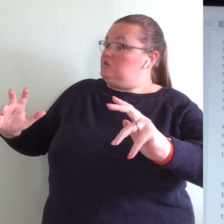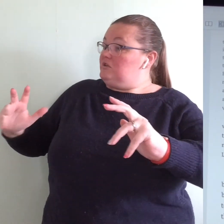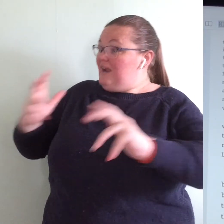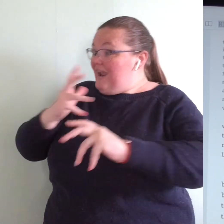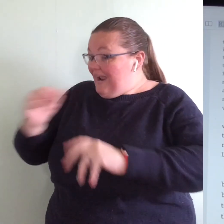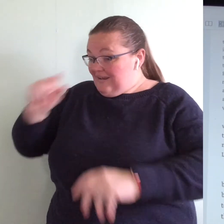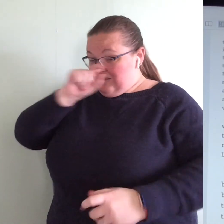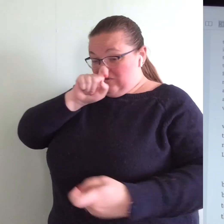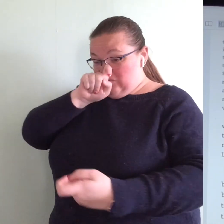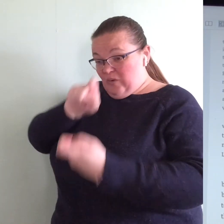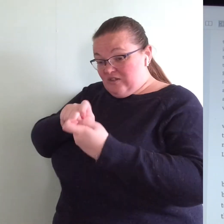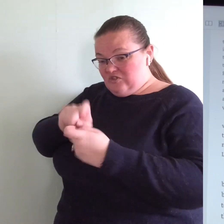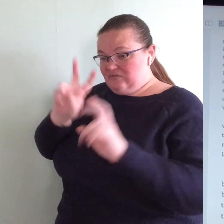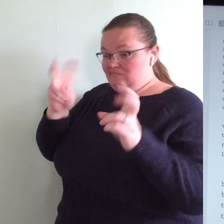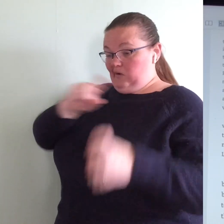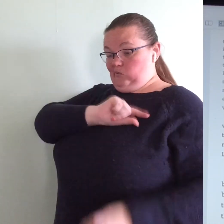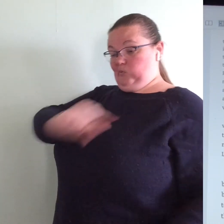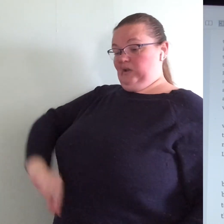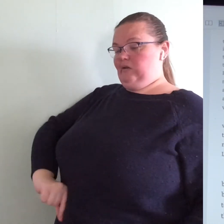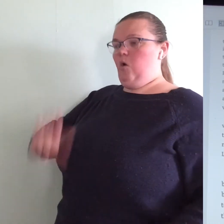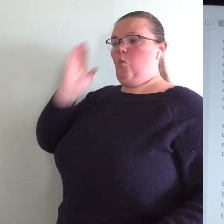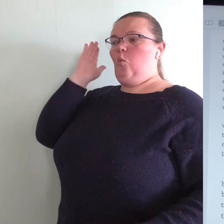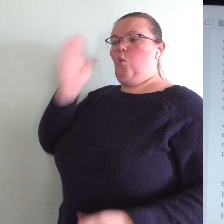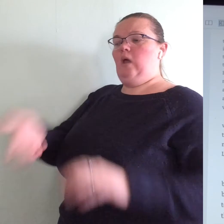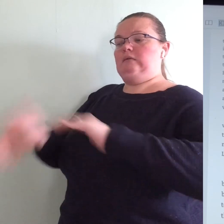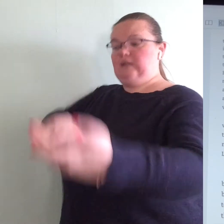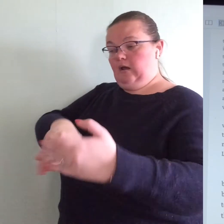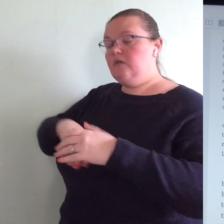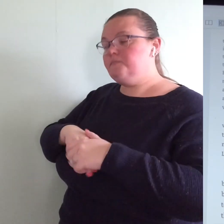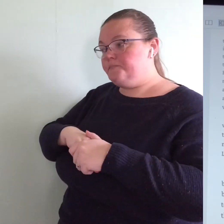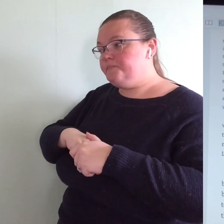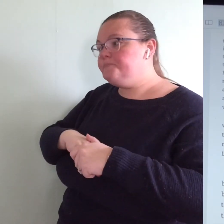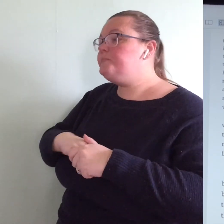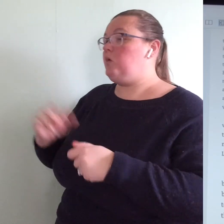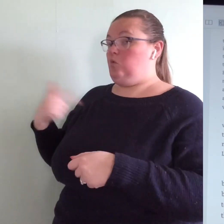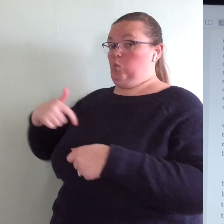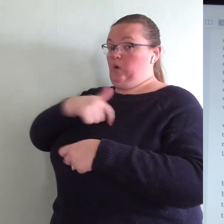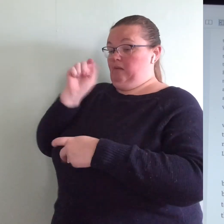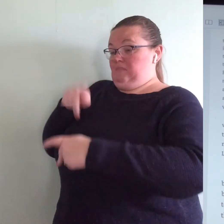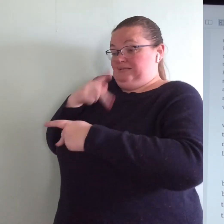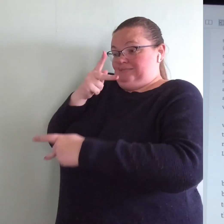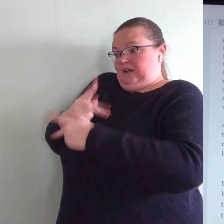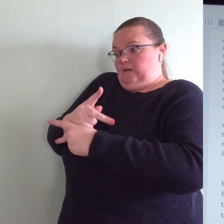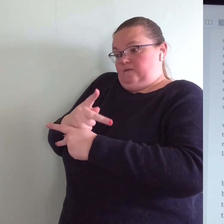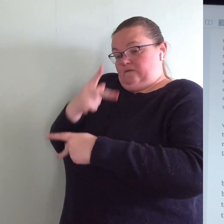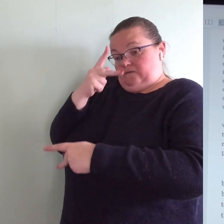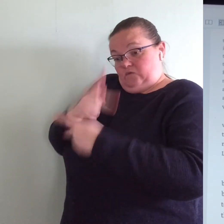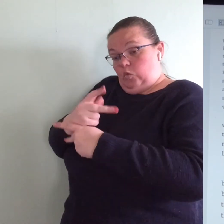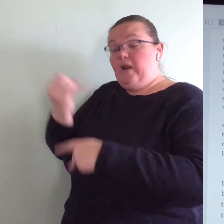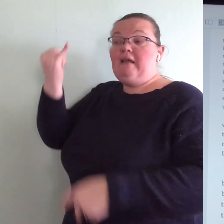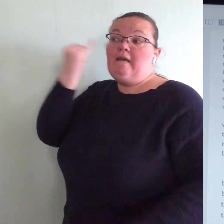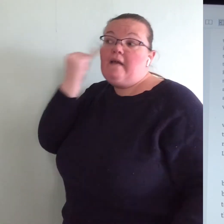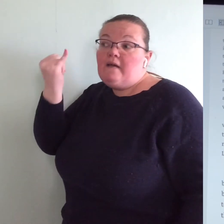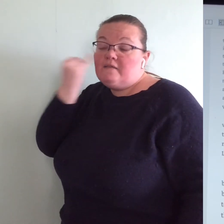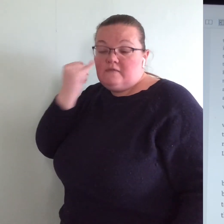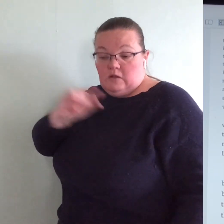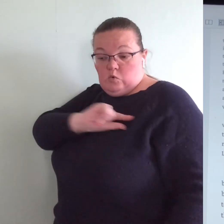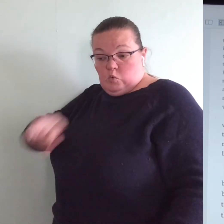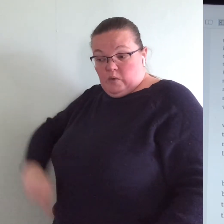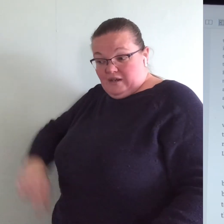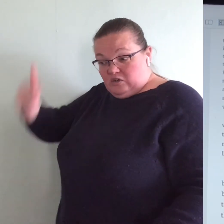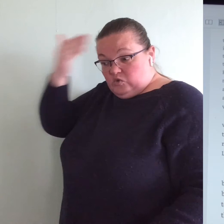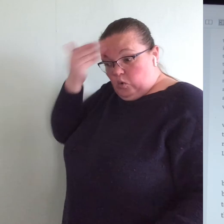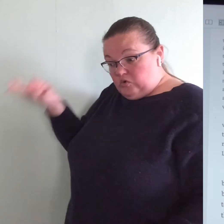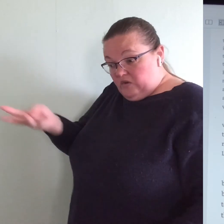but of her life. And that is why we had to be so cautious as we came along. If she knew about you 4,